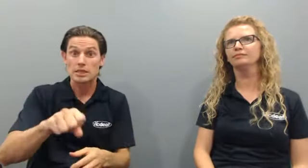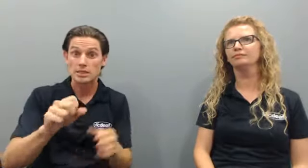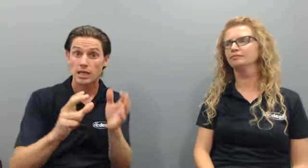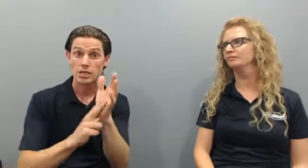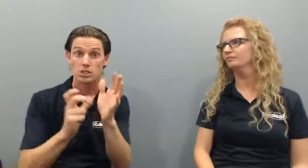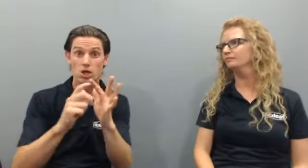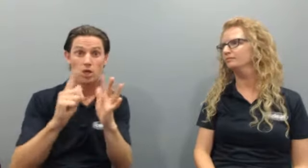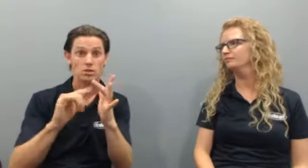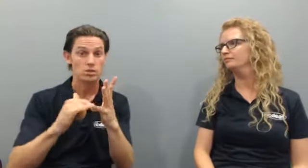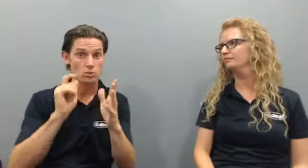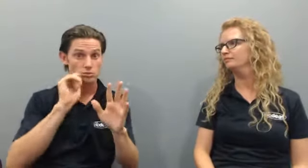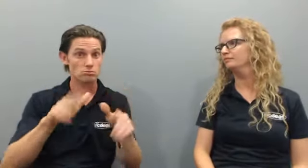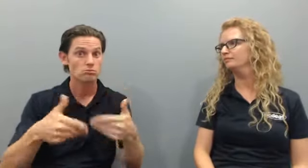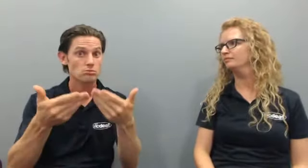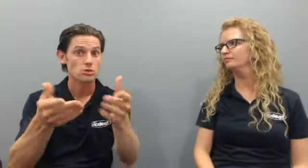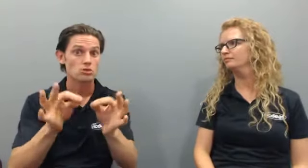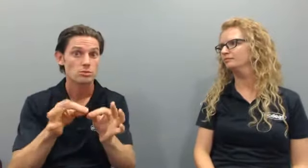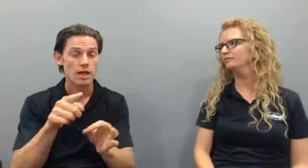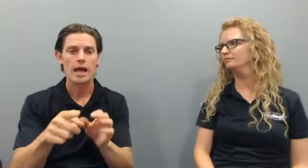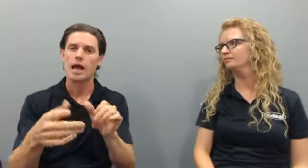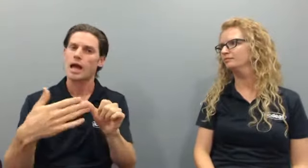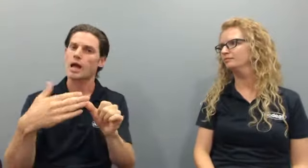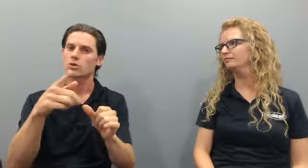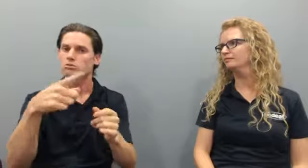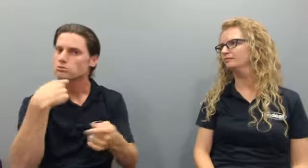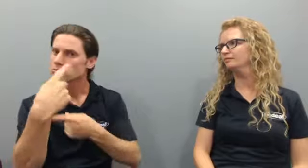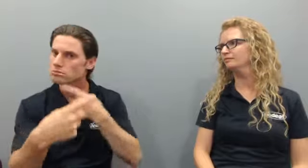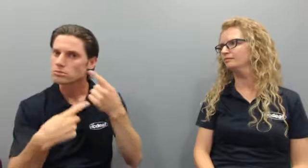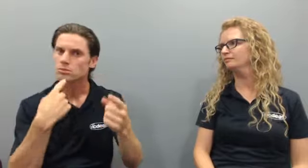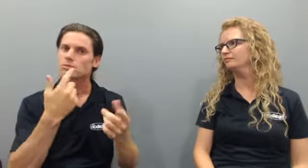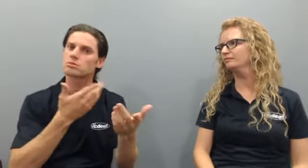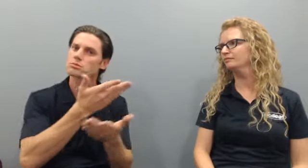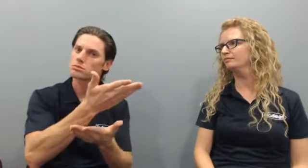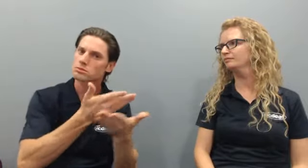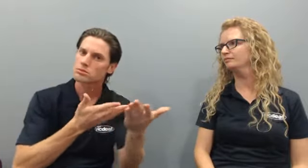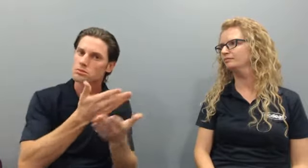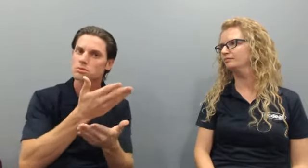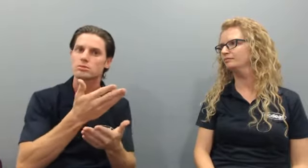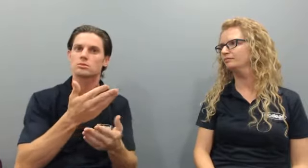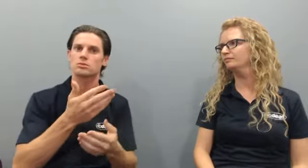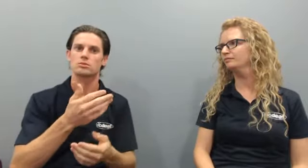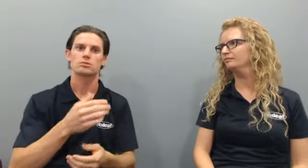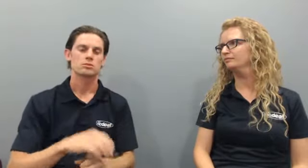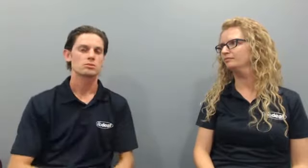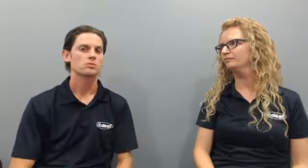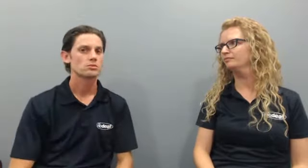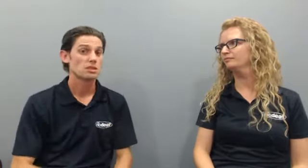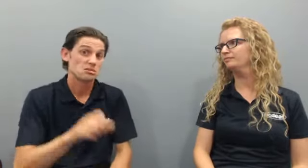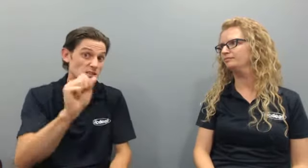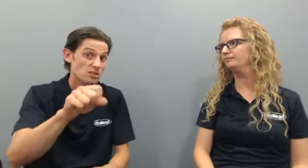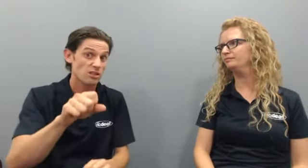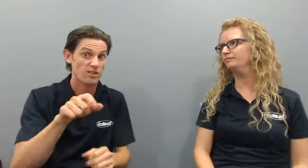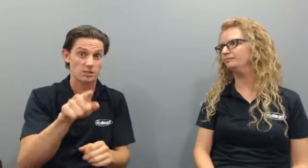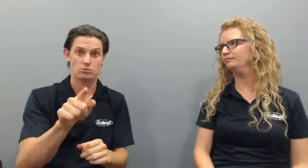conversations in private. The NDIS will provide interpreting for that, as long as you do have those conversations in the planning